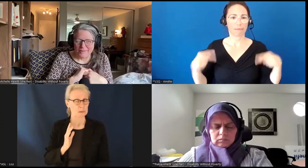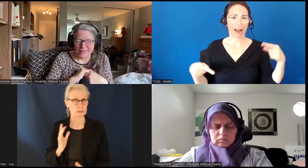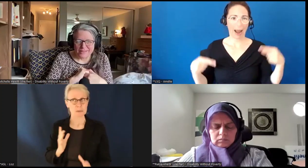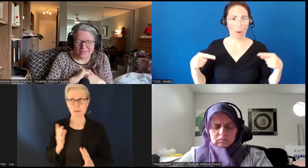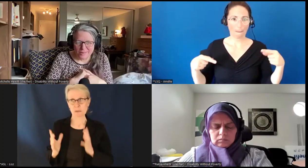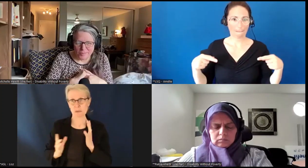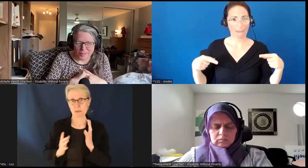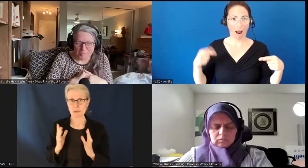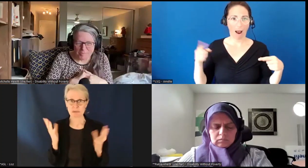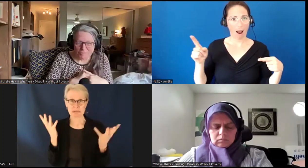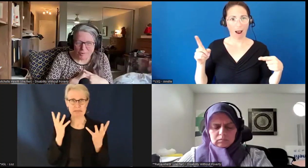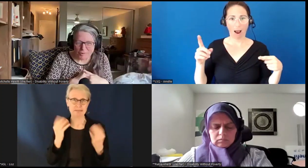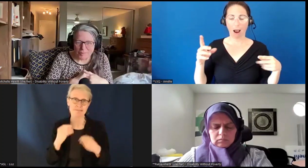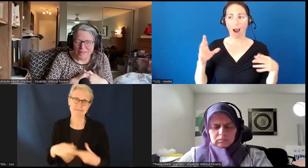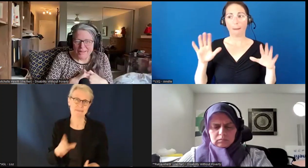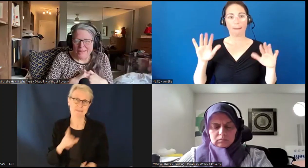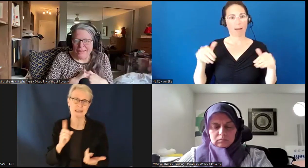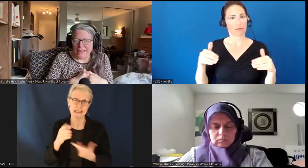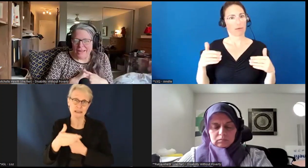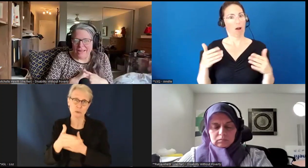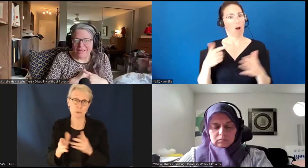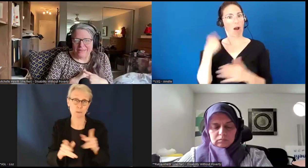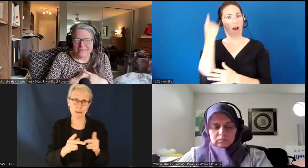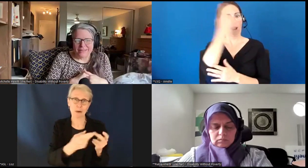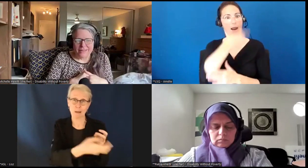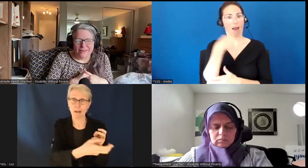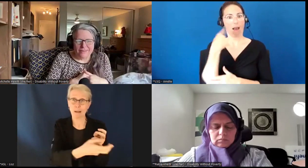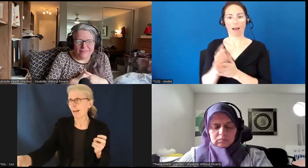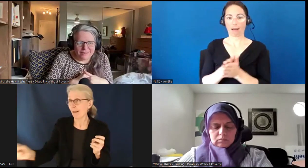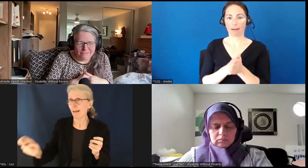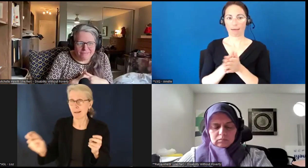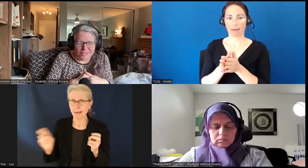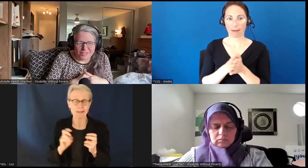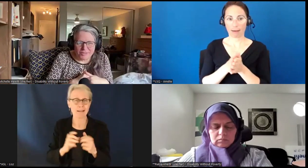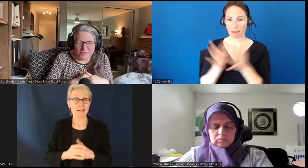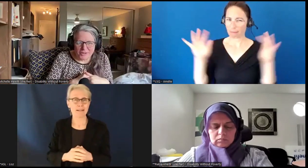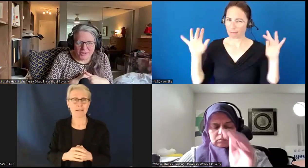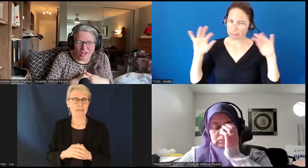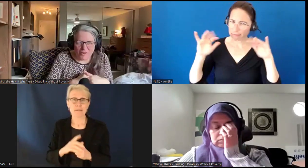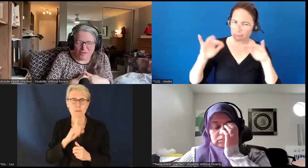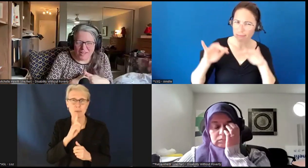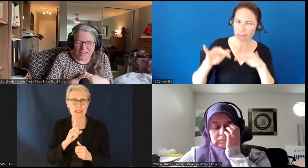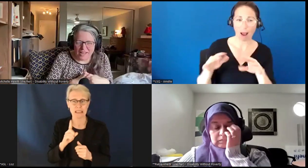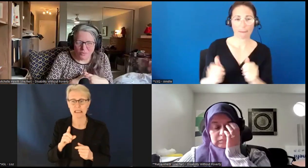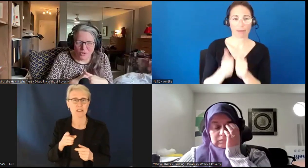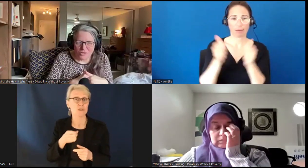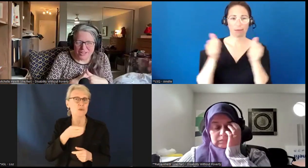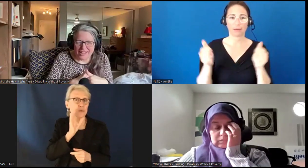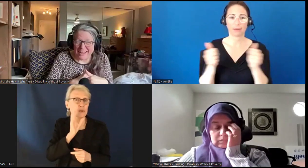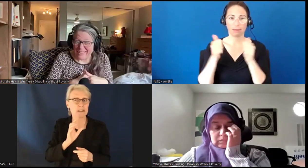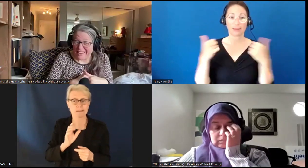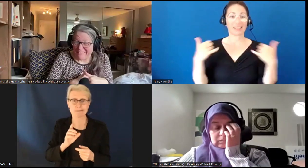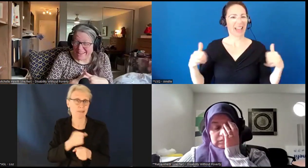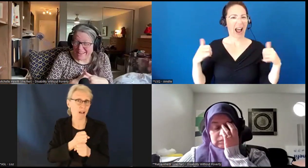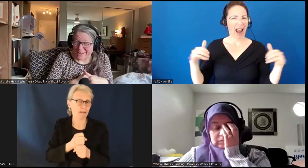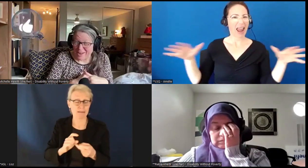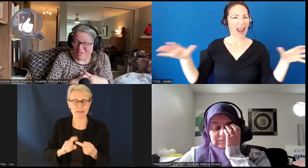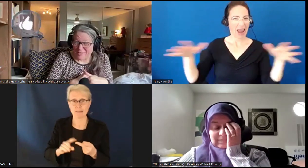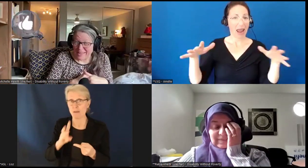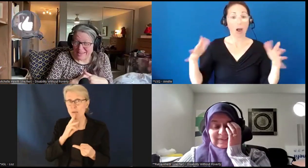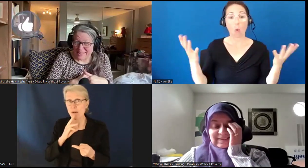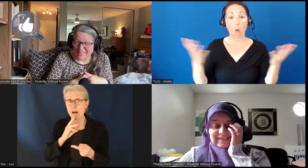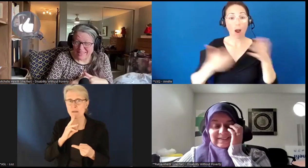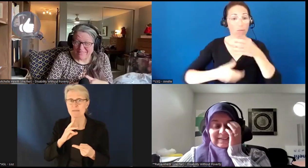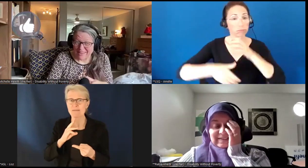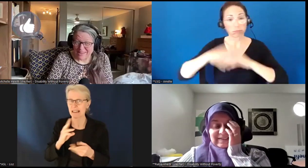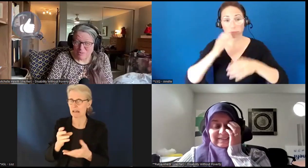but it's a load of people in a room, and the only refreshments were coffee and water, and they ran out of coffee,